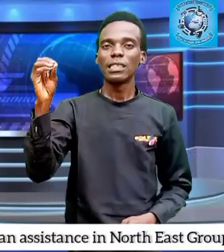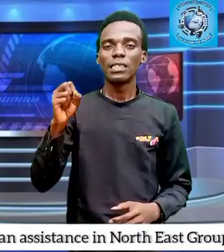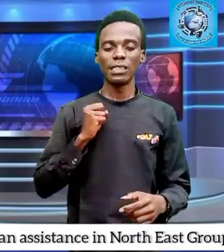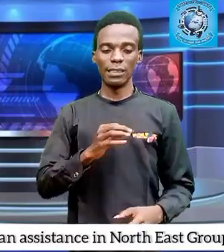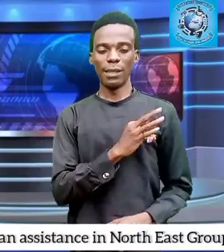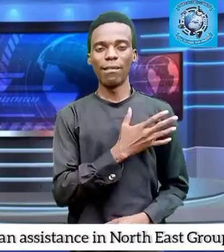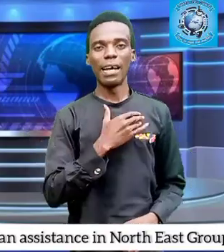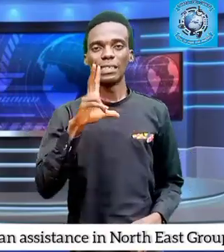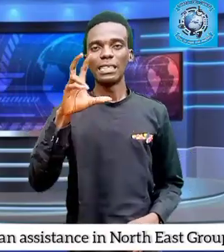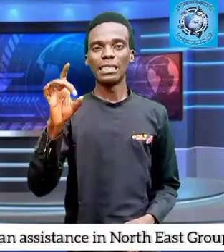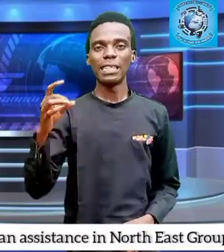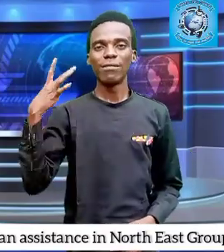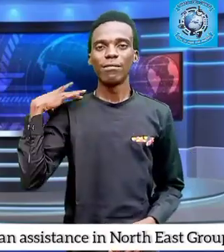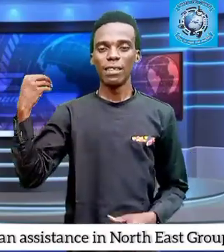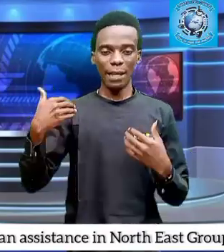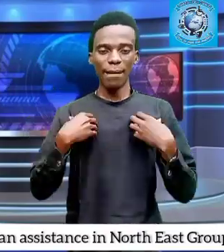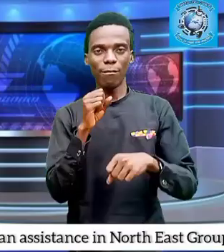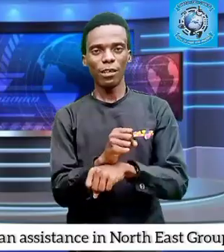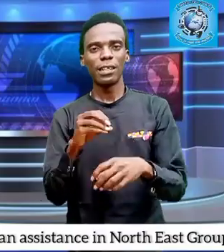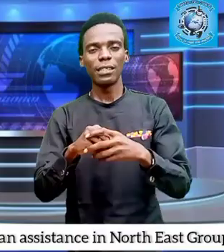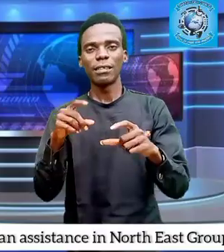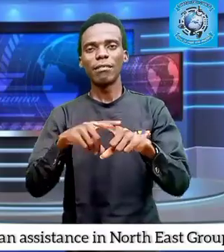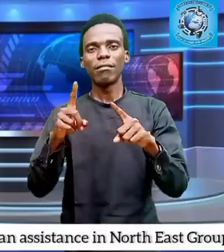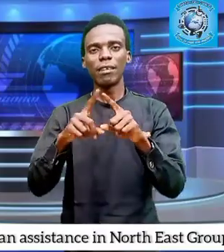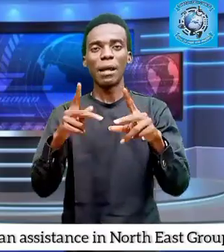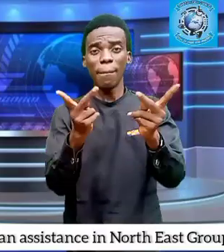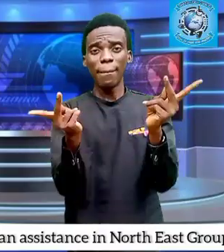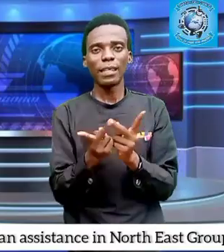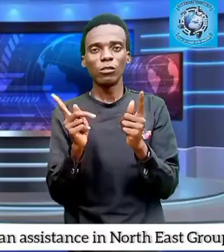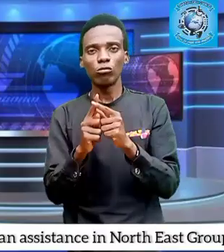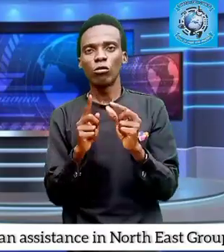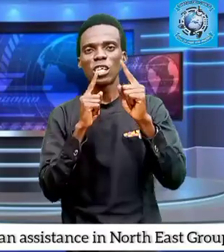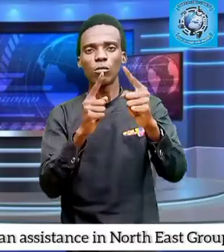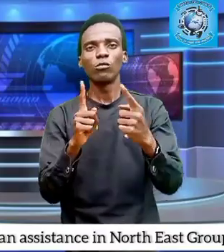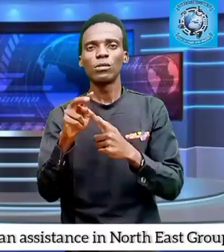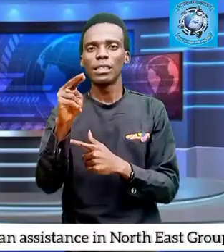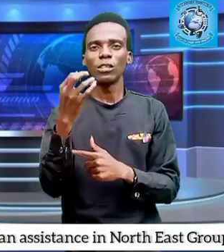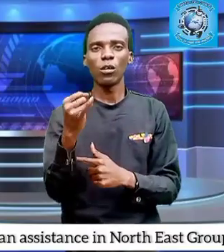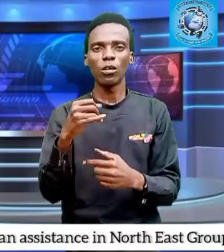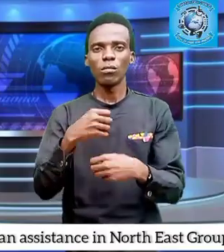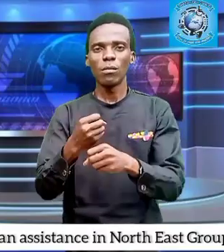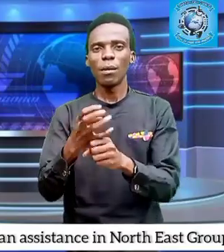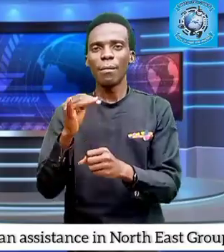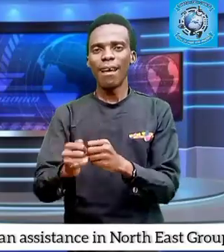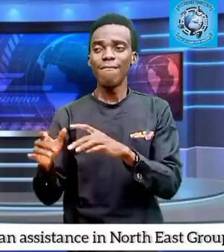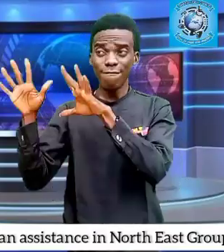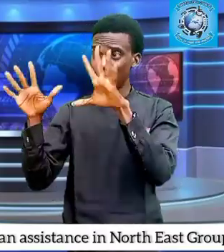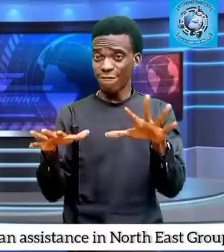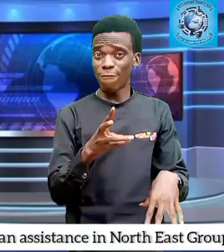38 volunteers, has been working in different locations to respond to the needs caused by